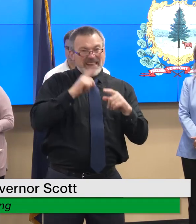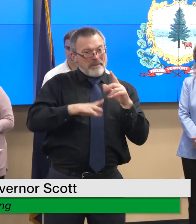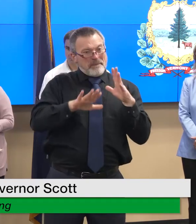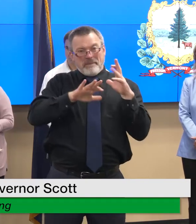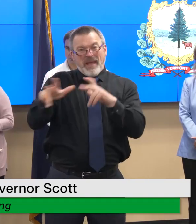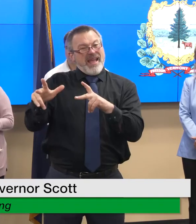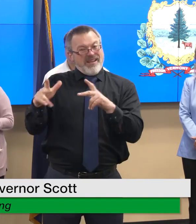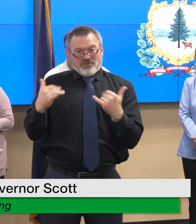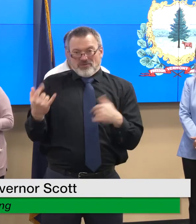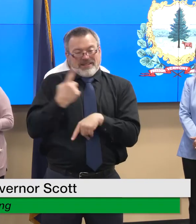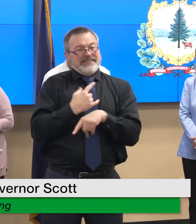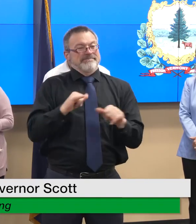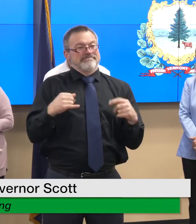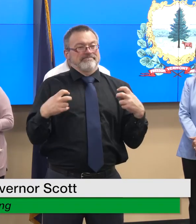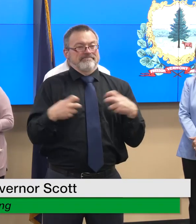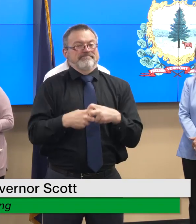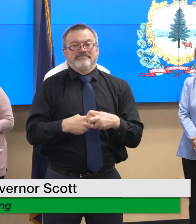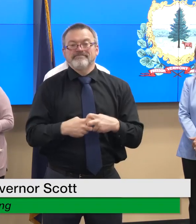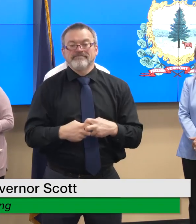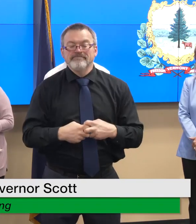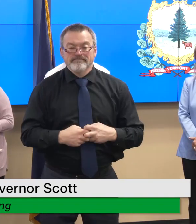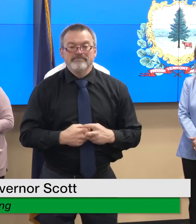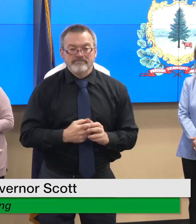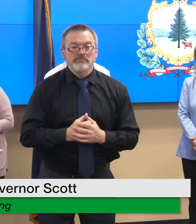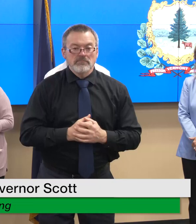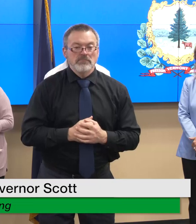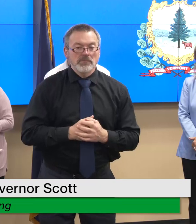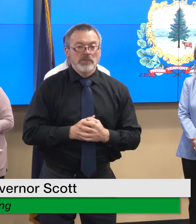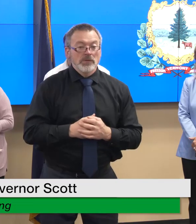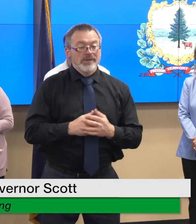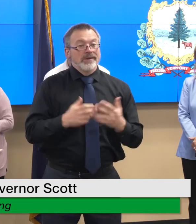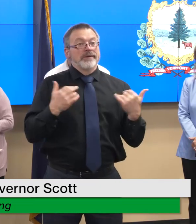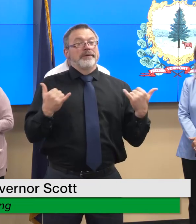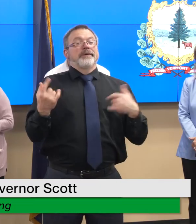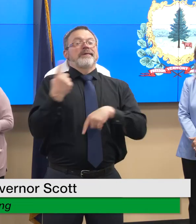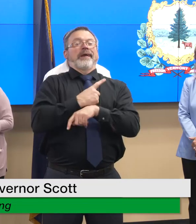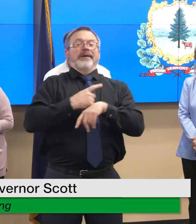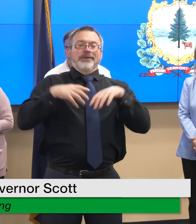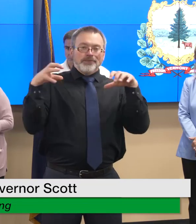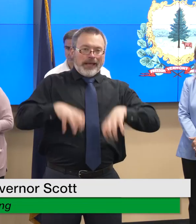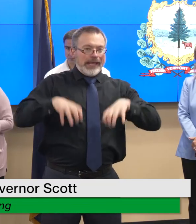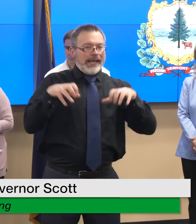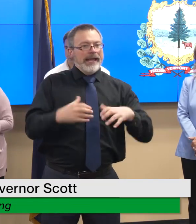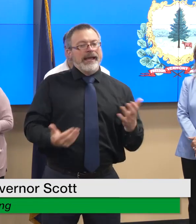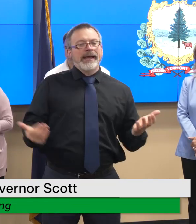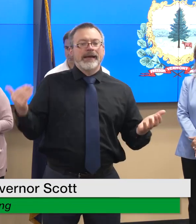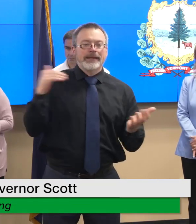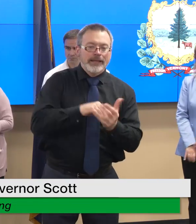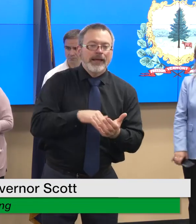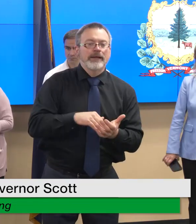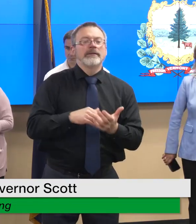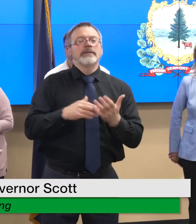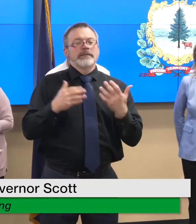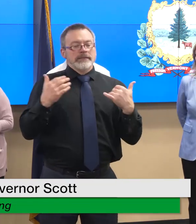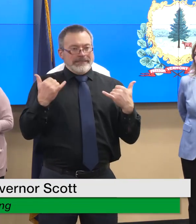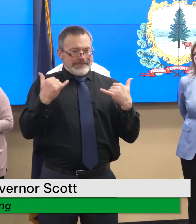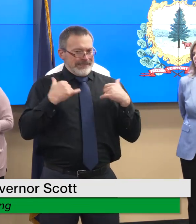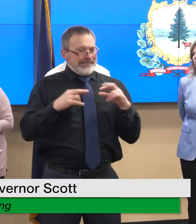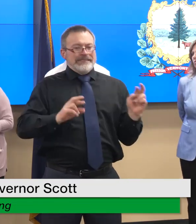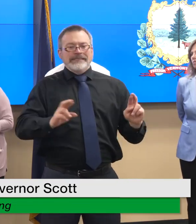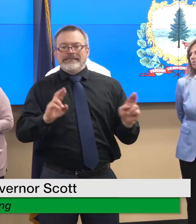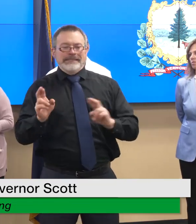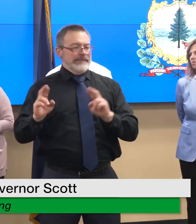Because inclement weather is predicted for today, we are in the process of staging Swiftwater rescue assets